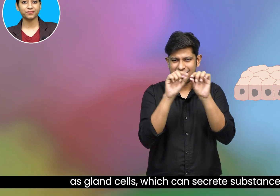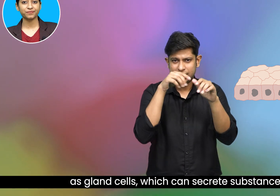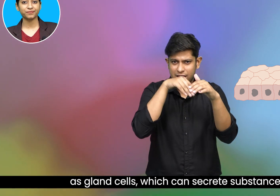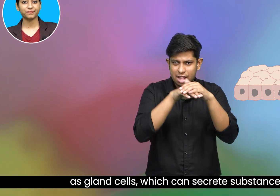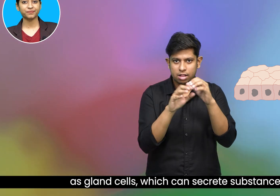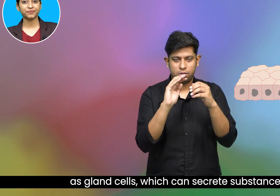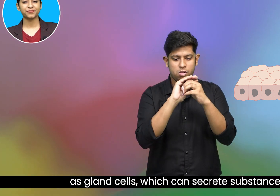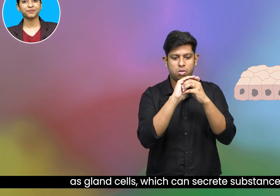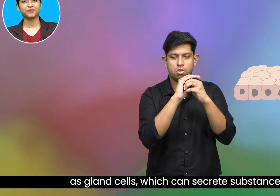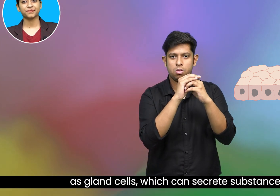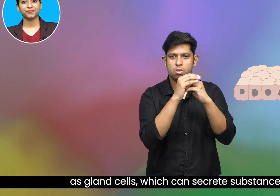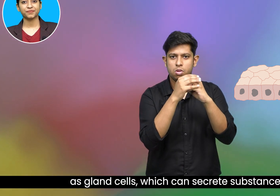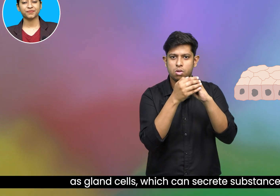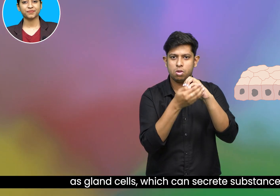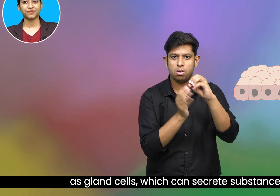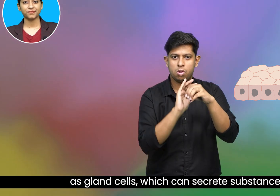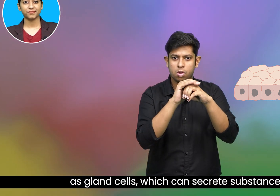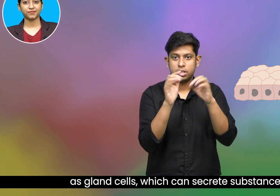cells.